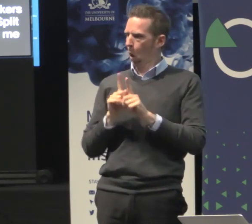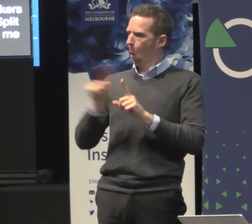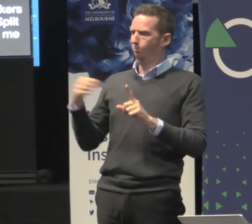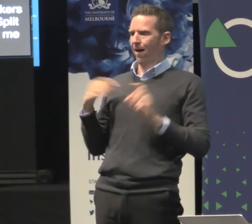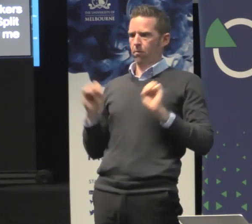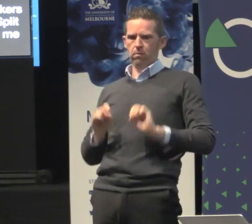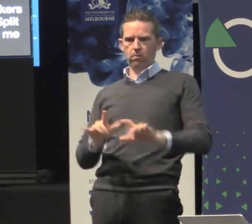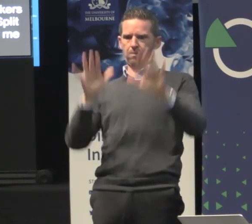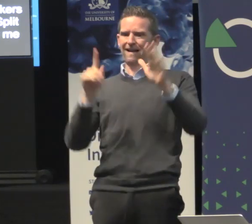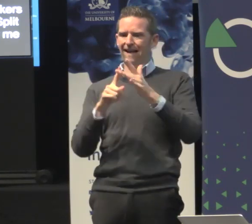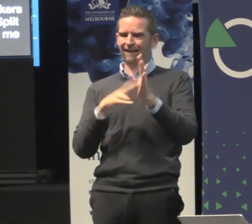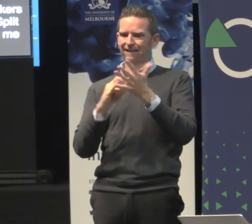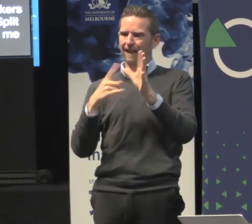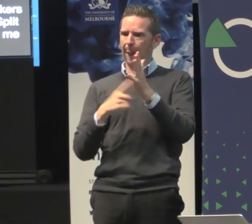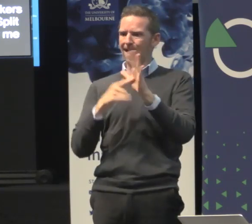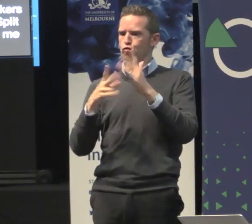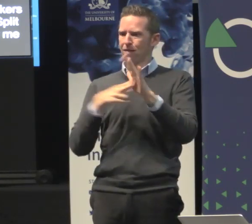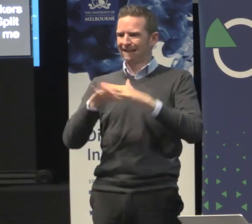installations in a science lab.